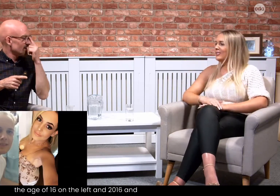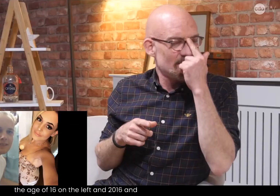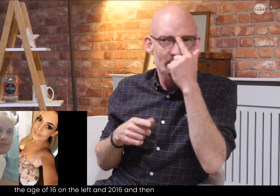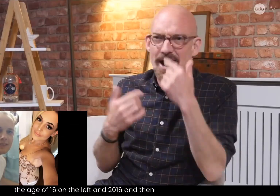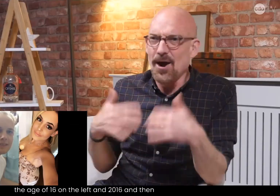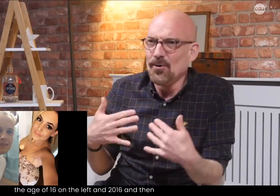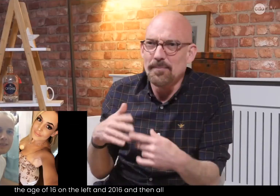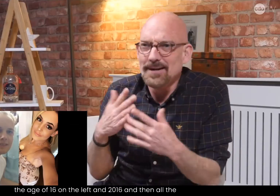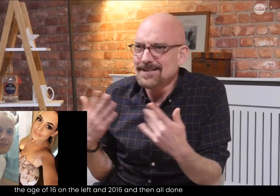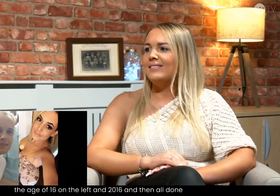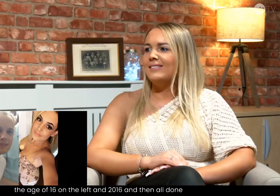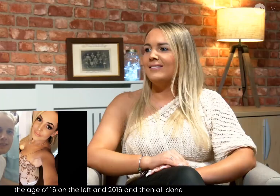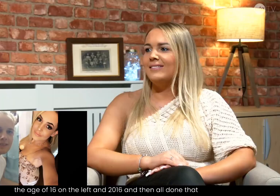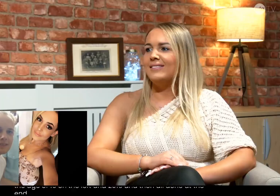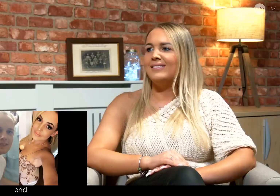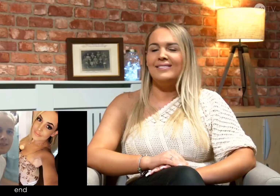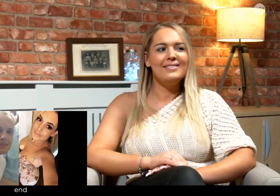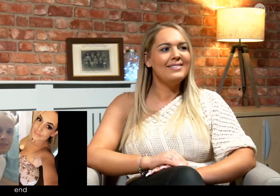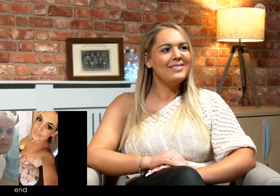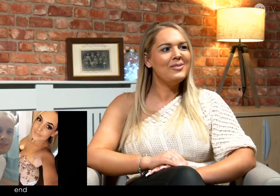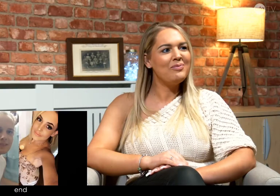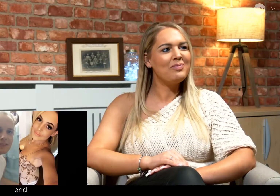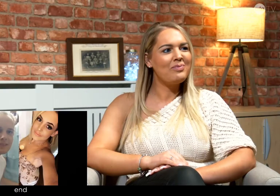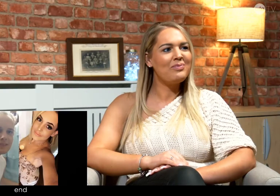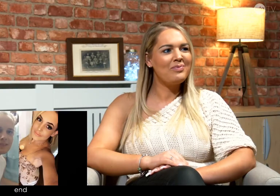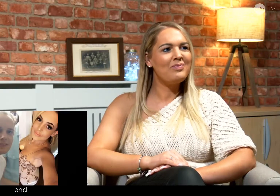end. My goodness, what a difference.